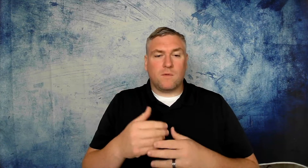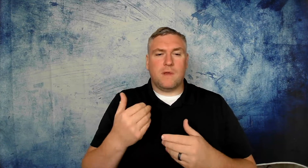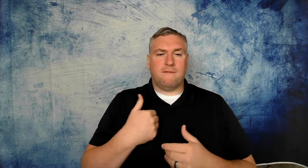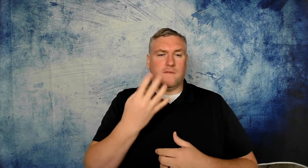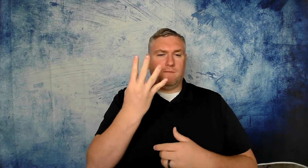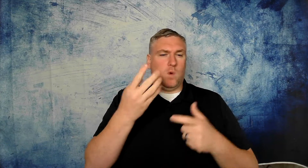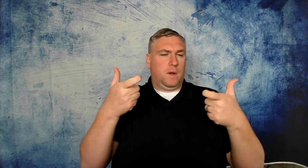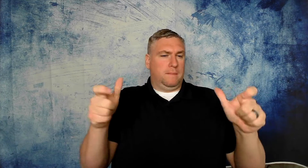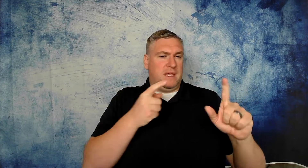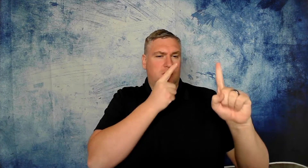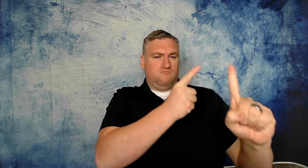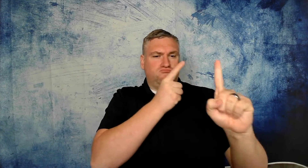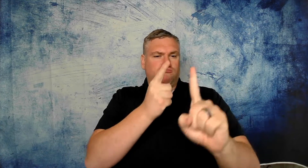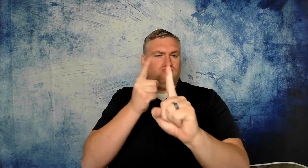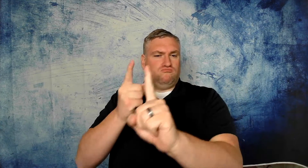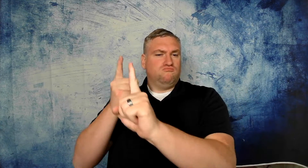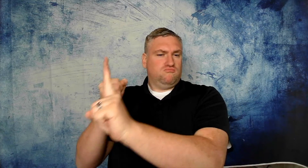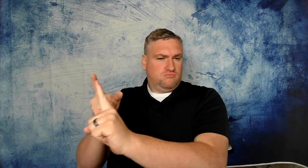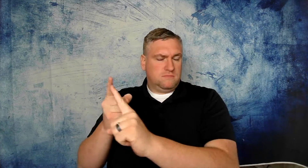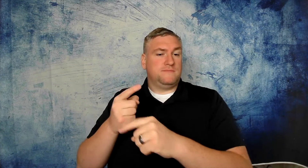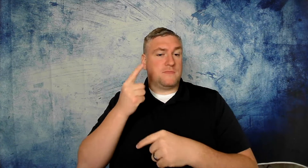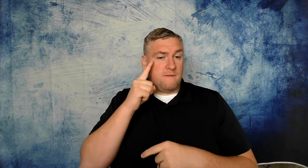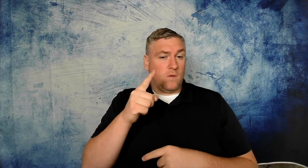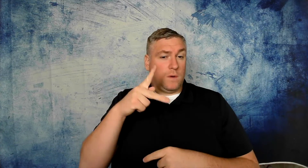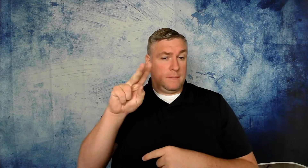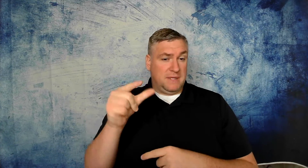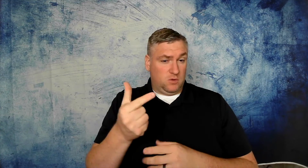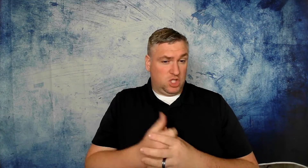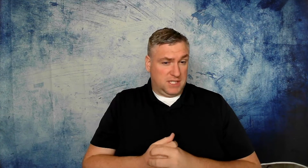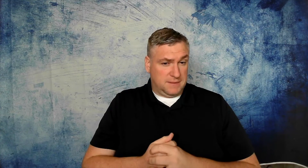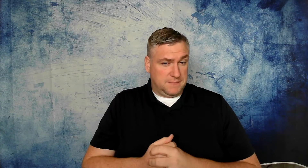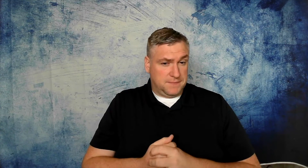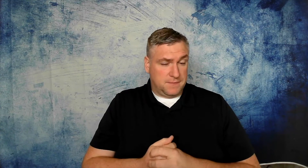So what are the goals? Well, there are 4 big goals in the USD POG.